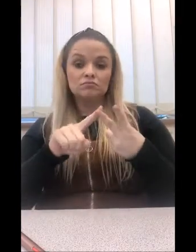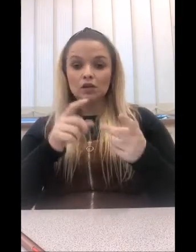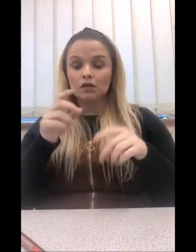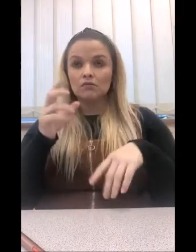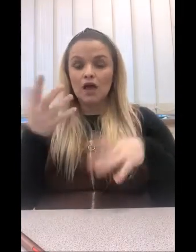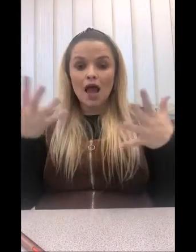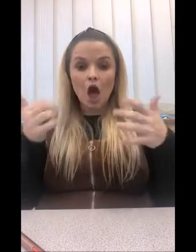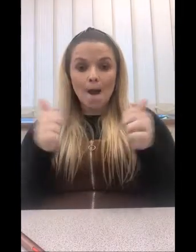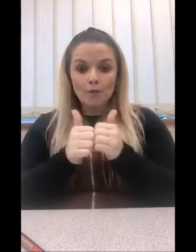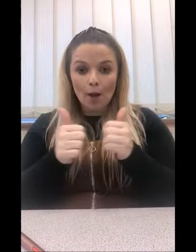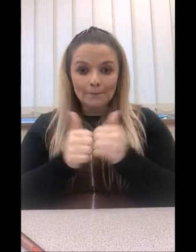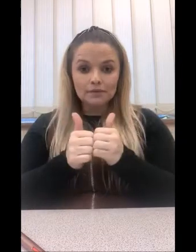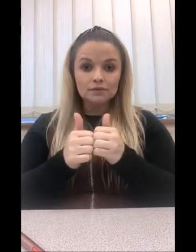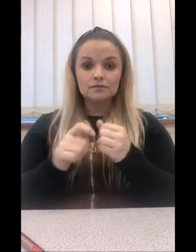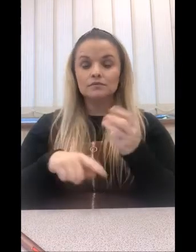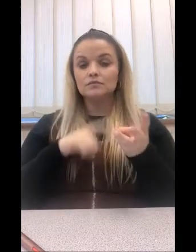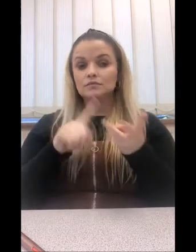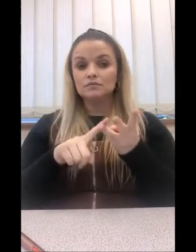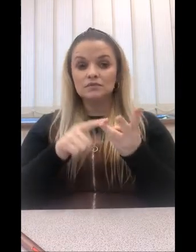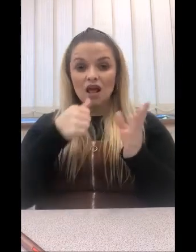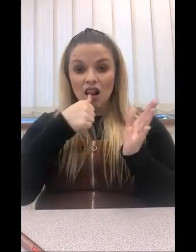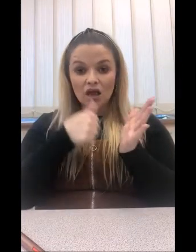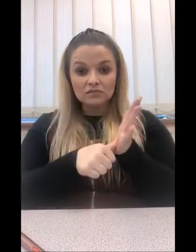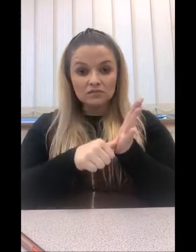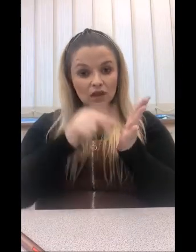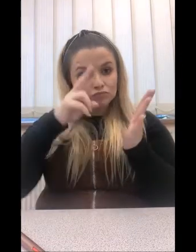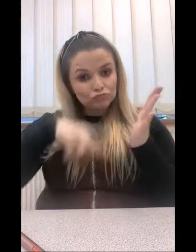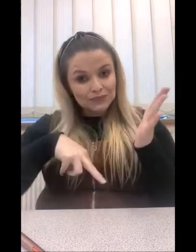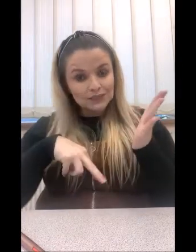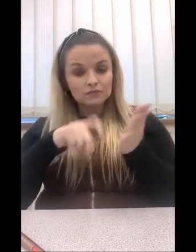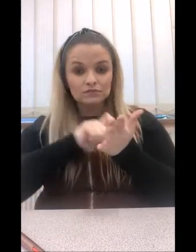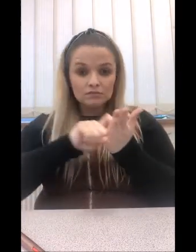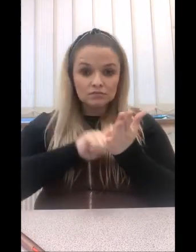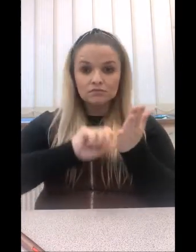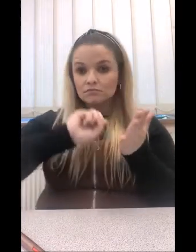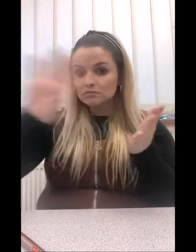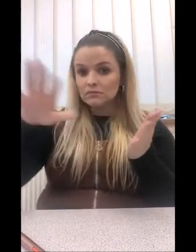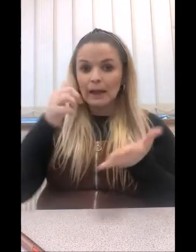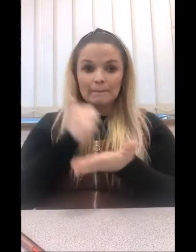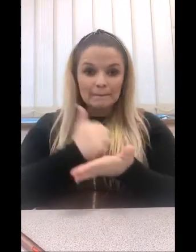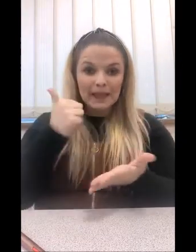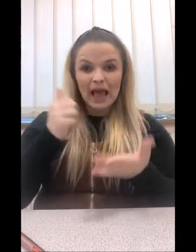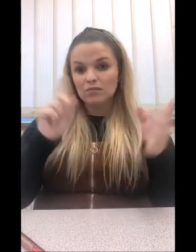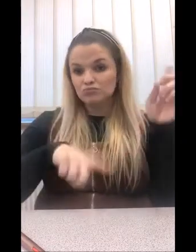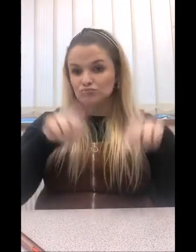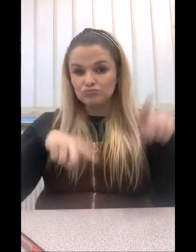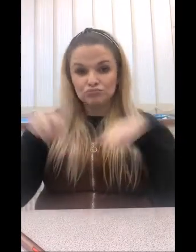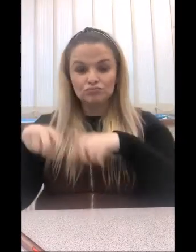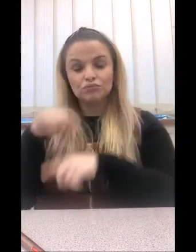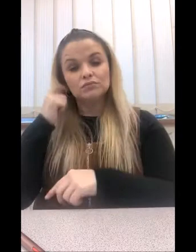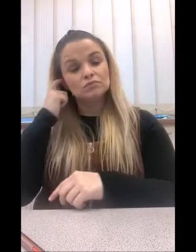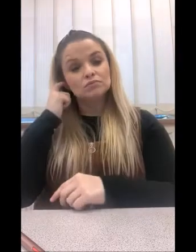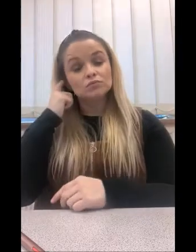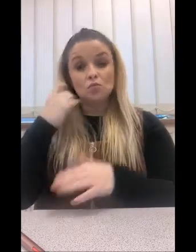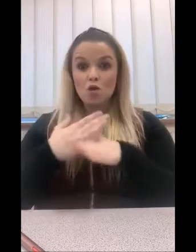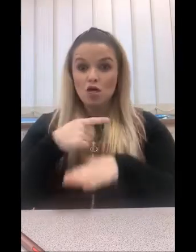food, appointments, reading and writing letters, going to the bank, all different